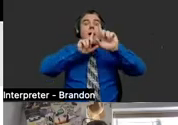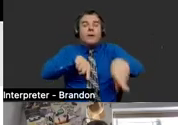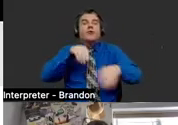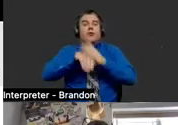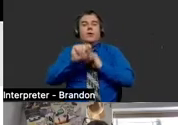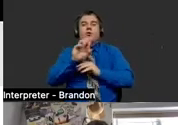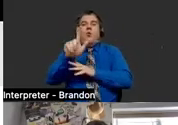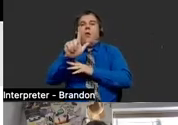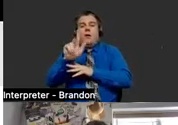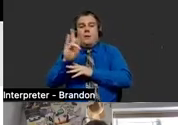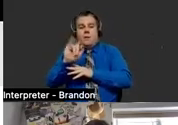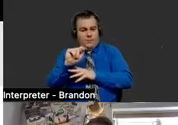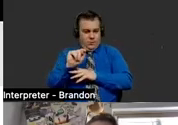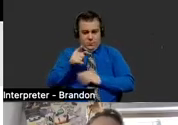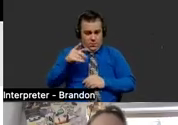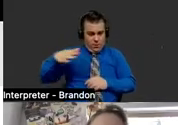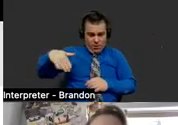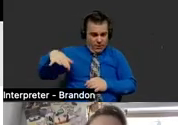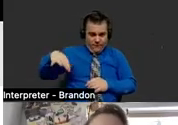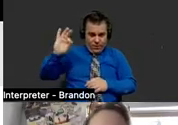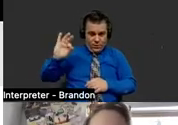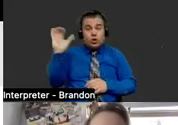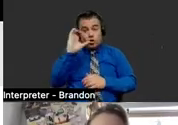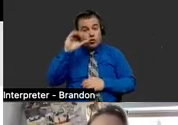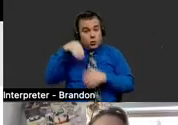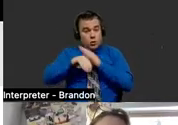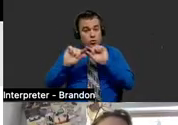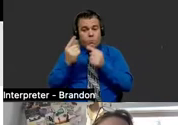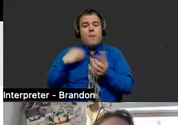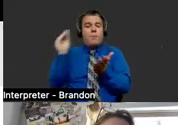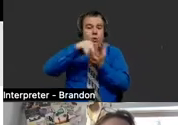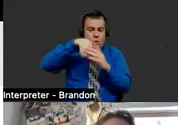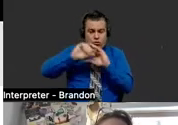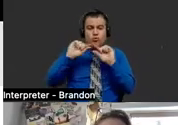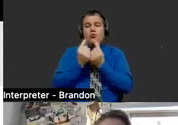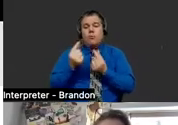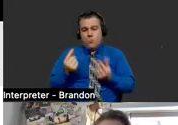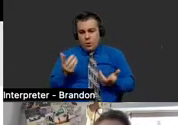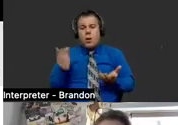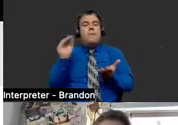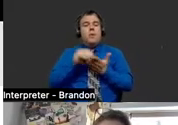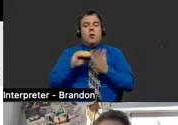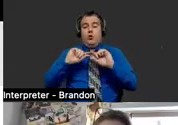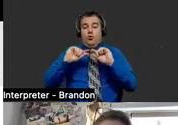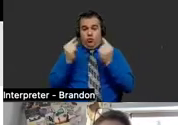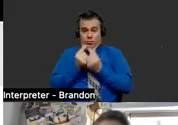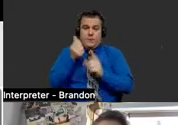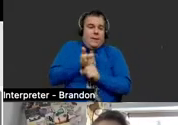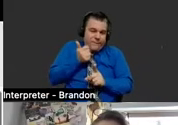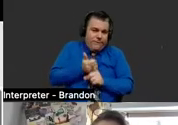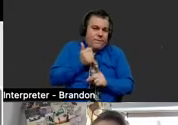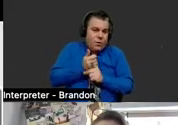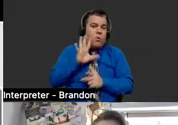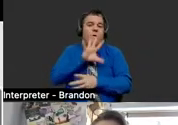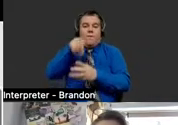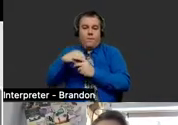if you haven't yet found that, search it here in the group. I posted it here in the group. I posted the group itself that we're going to be a part of, the